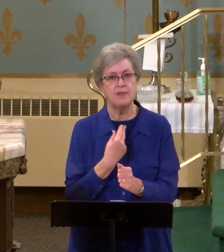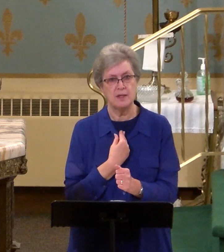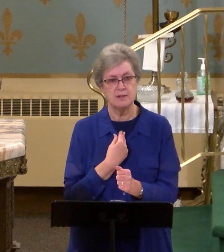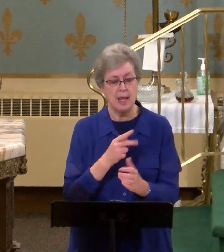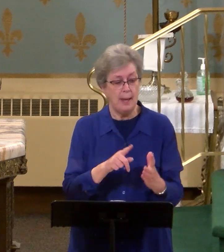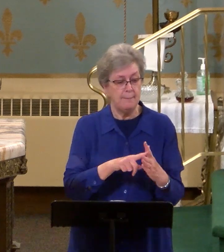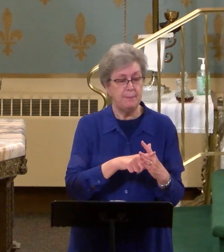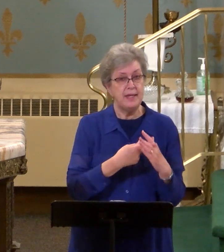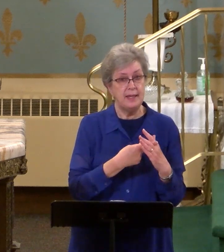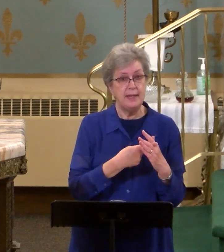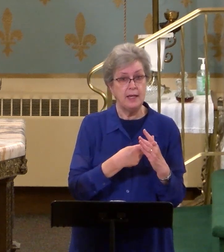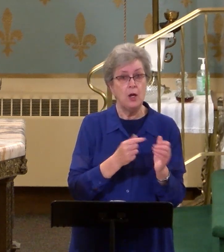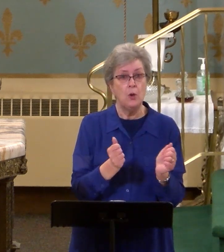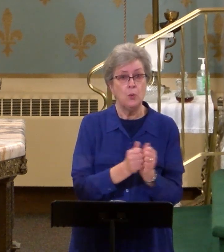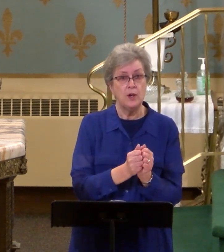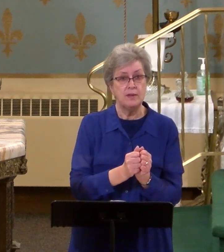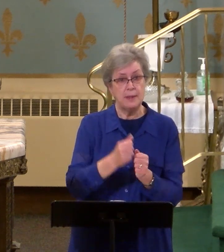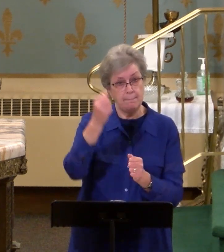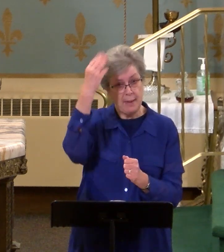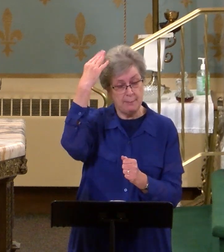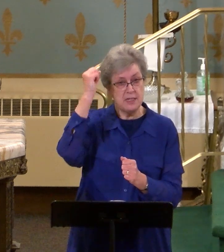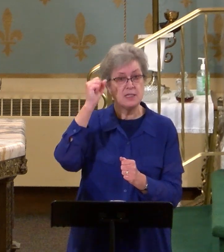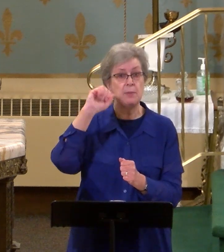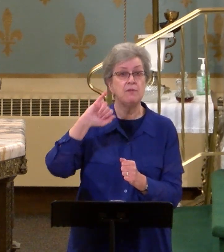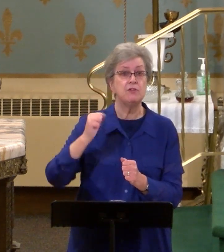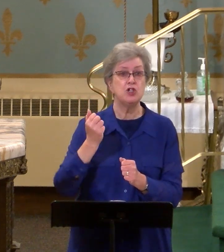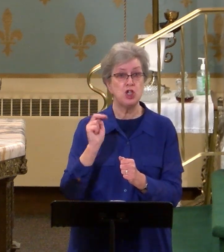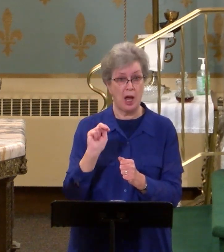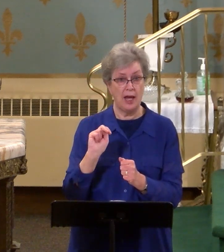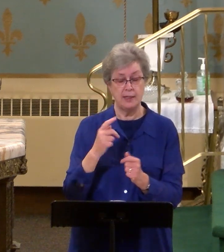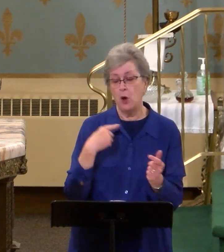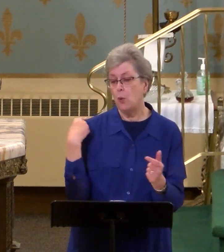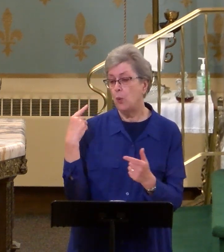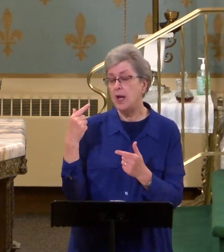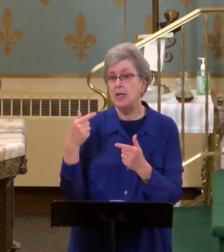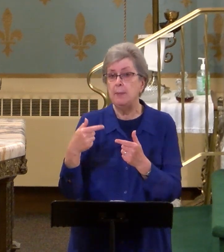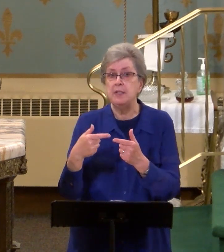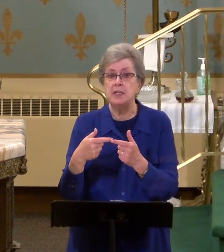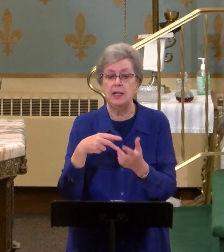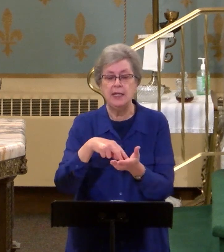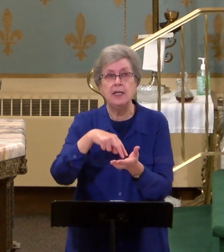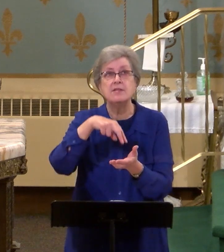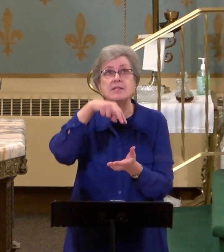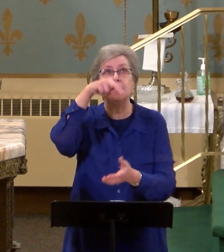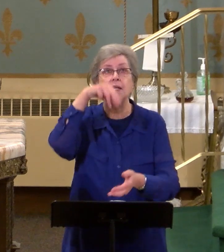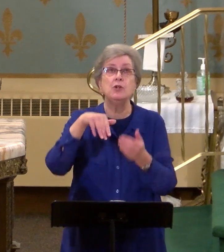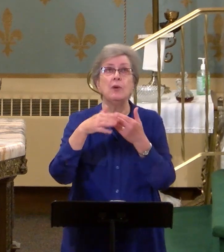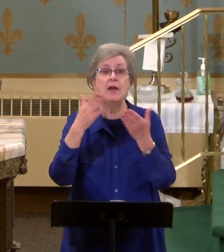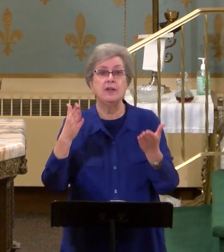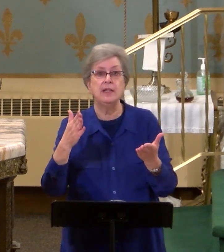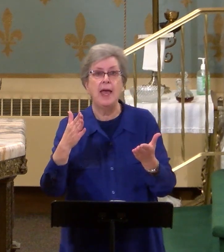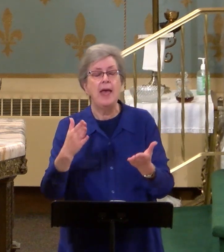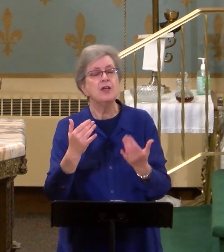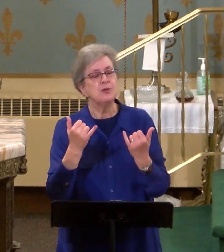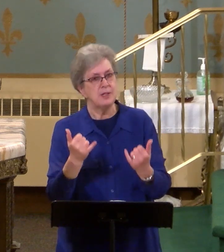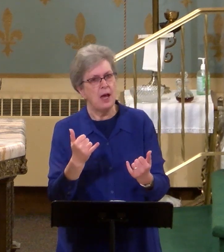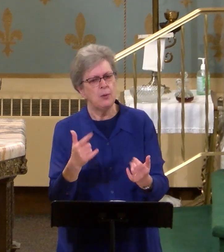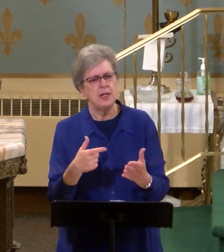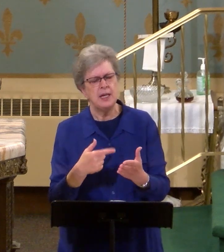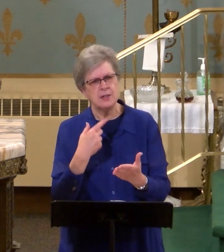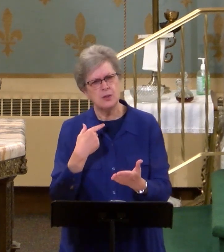with the baptism of John until the day on which he was taken up from us, become with us a witness to